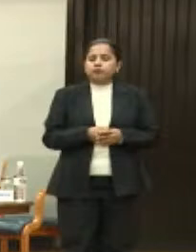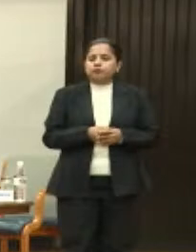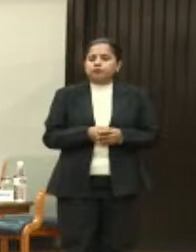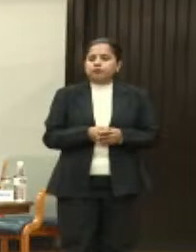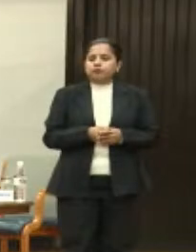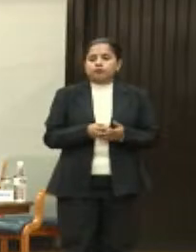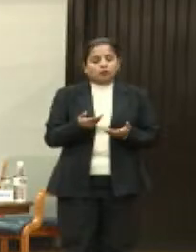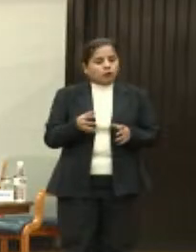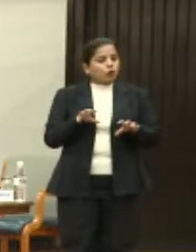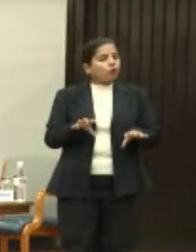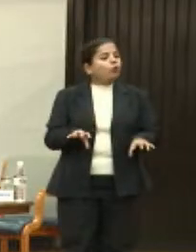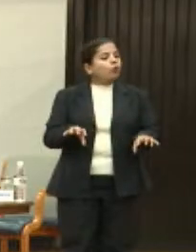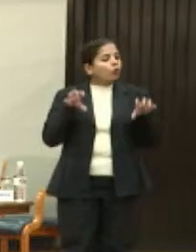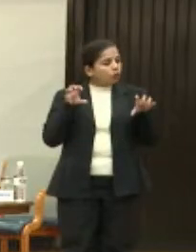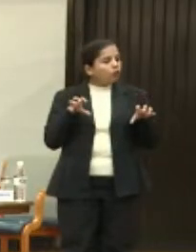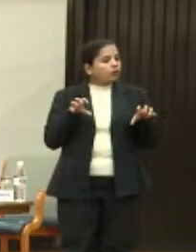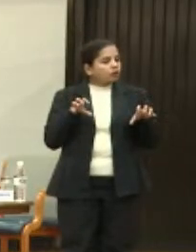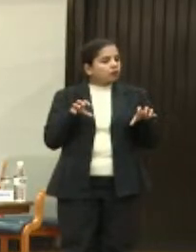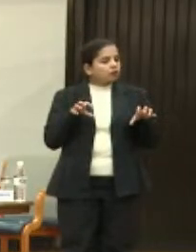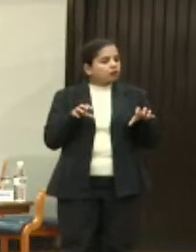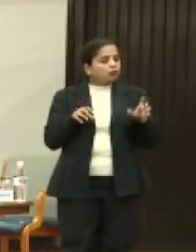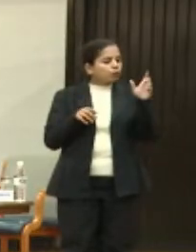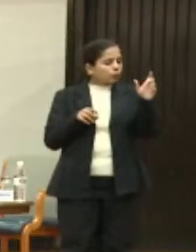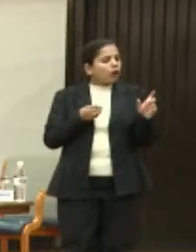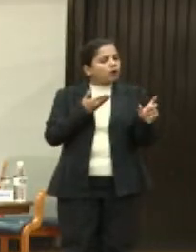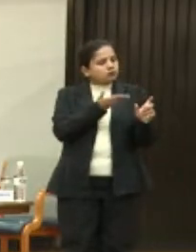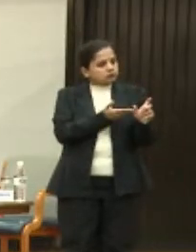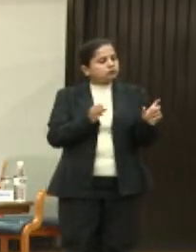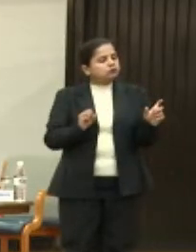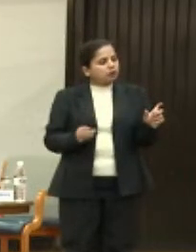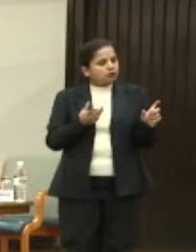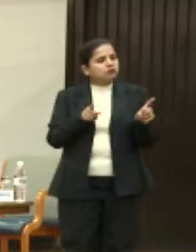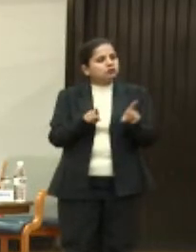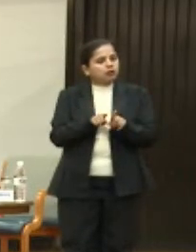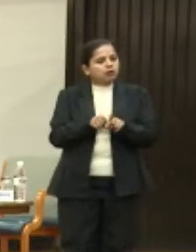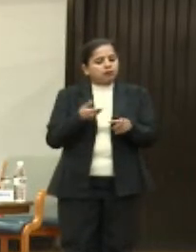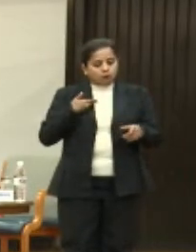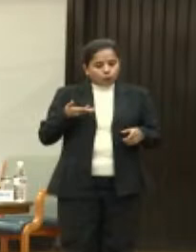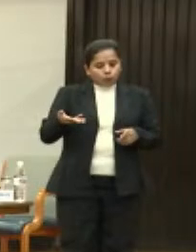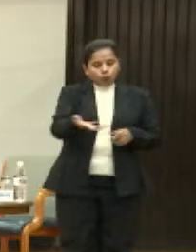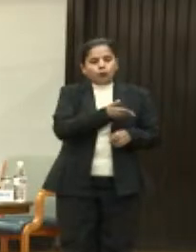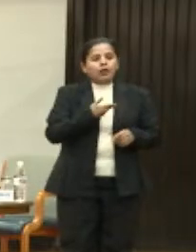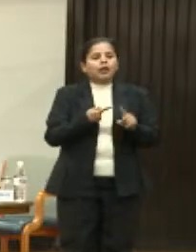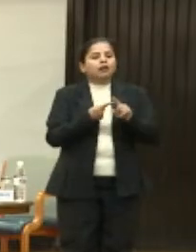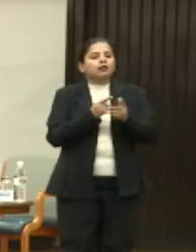The Constitution begins with the words, we the people.